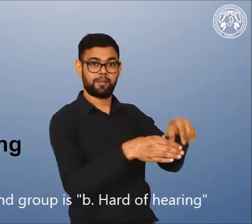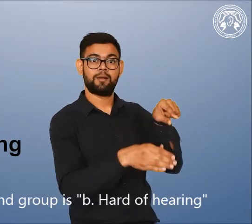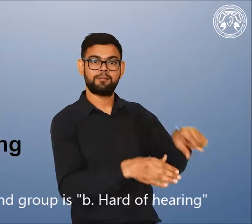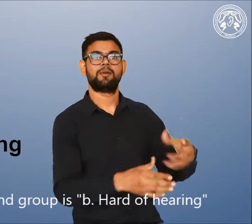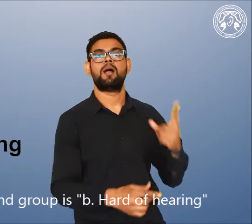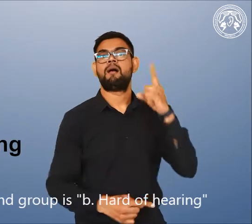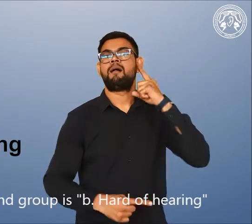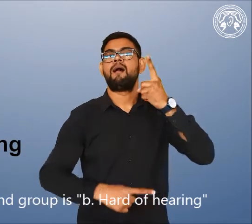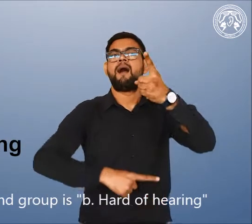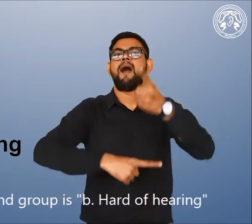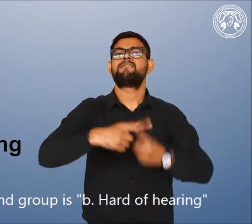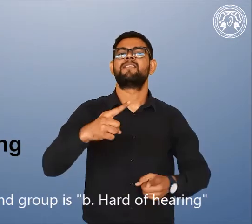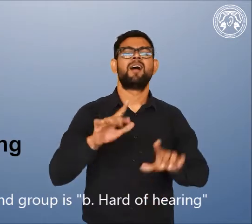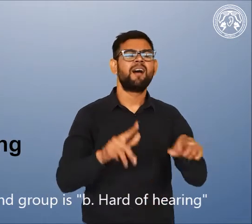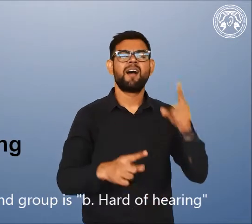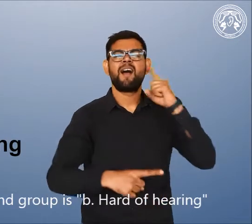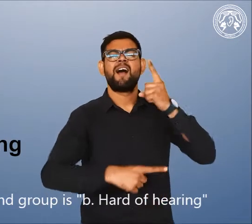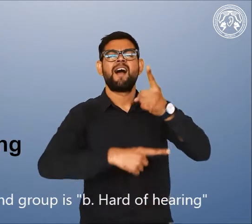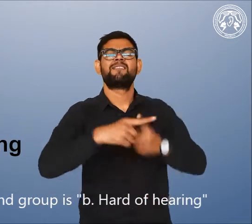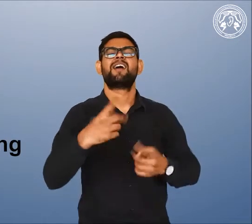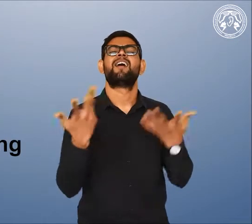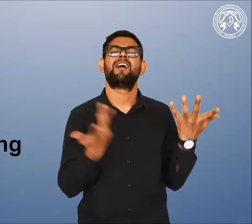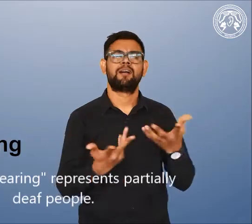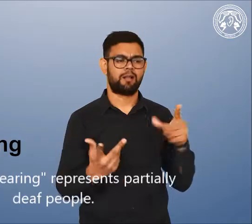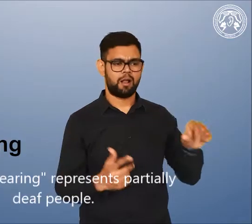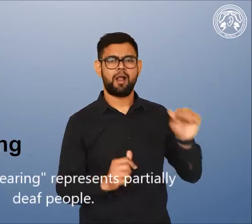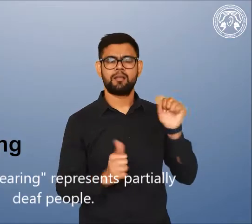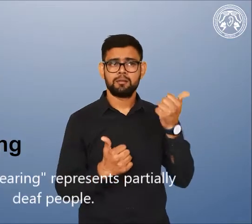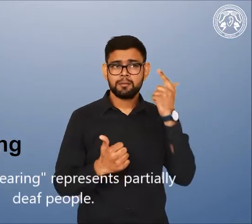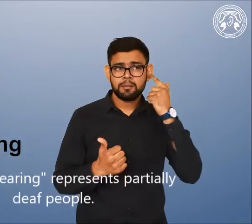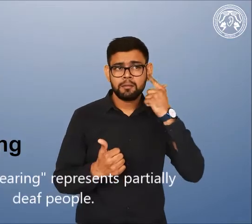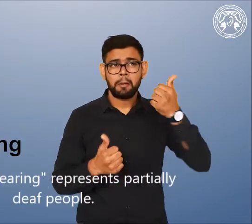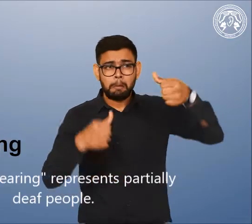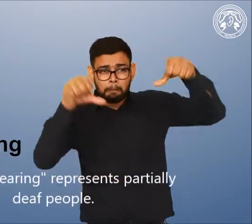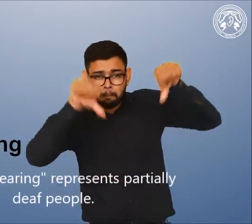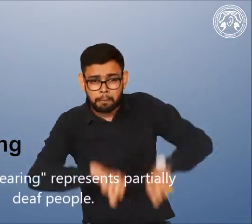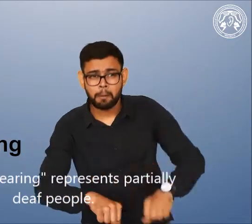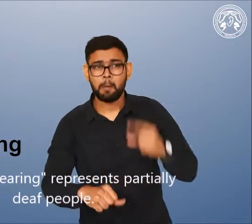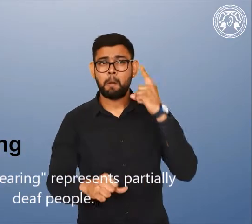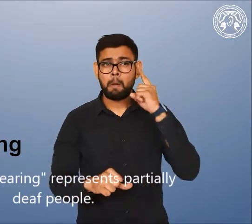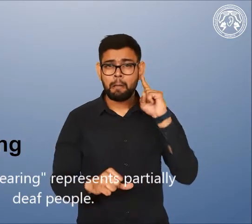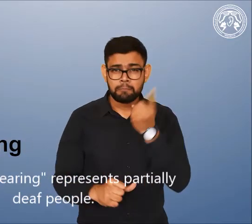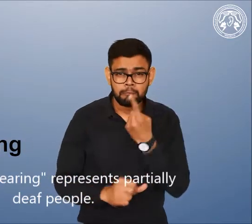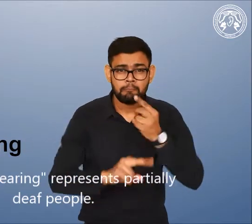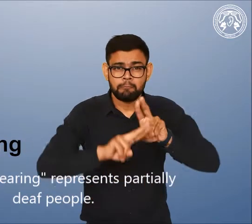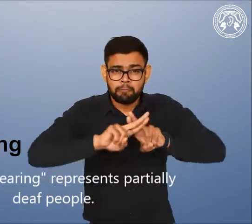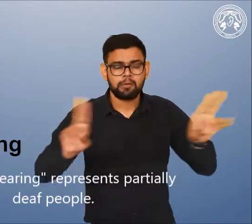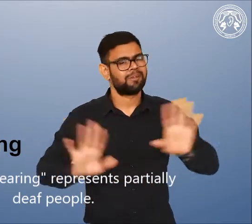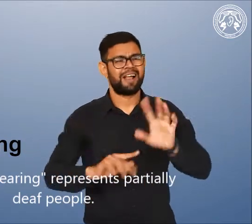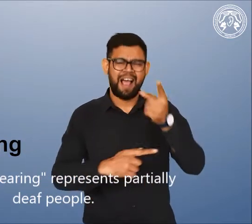The second group is B. Hard of hearing. Hard of hearing represents partially deaf people.